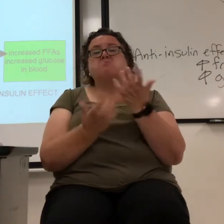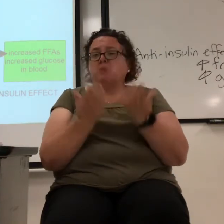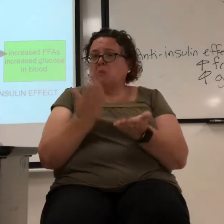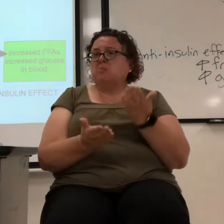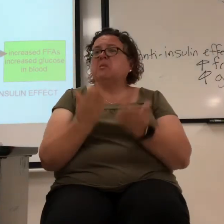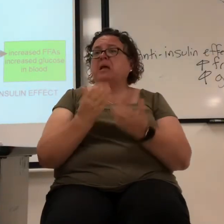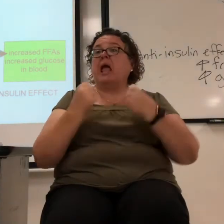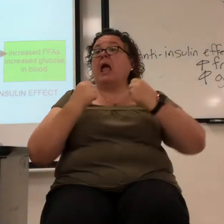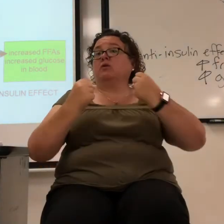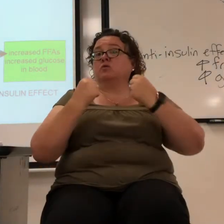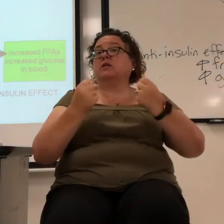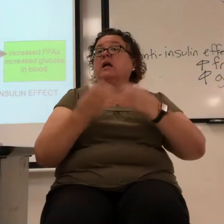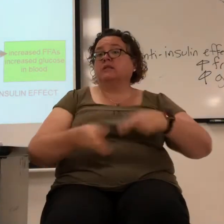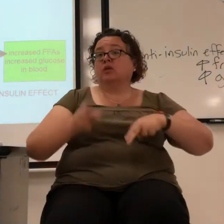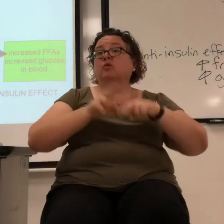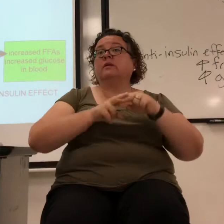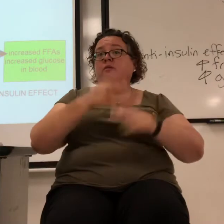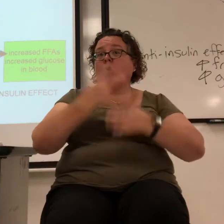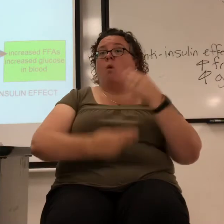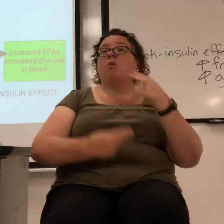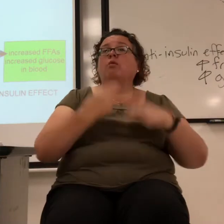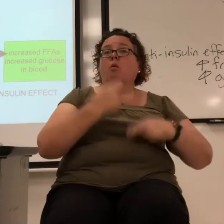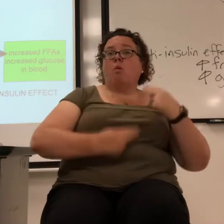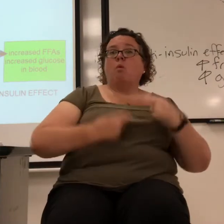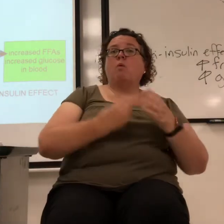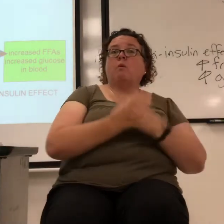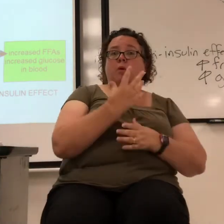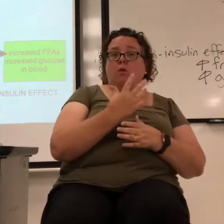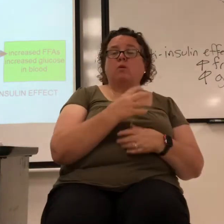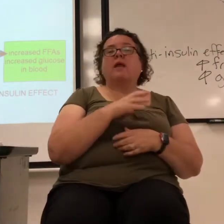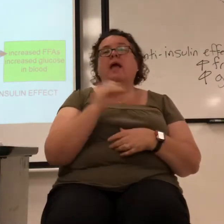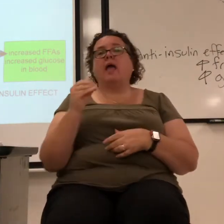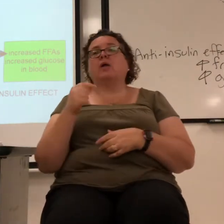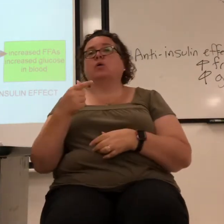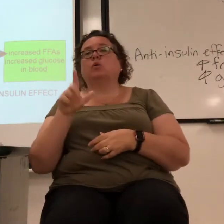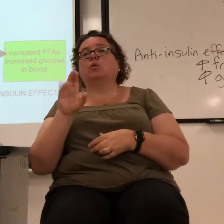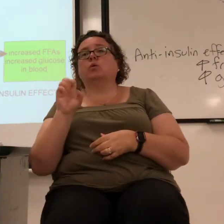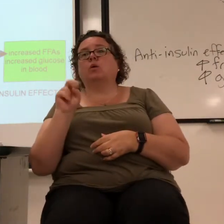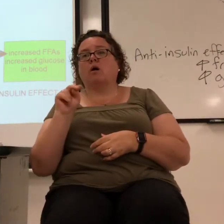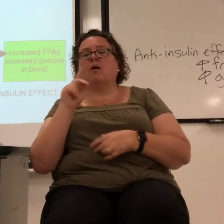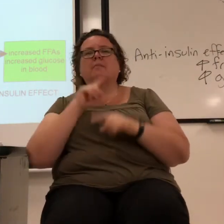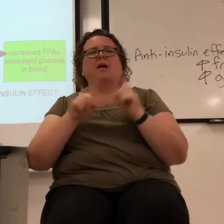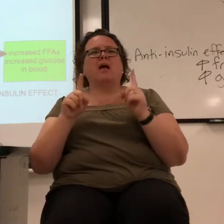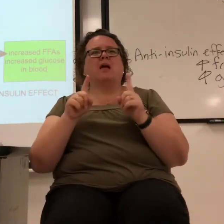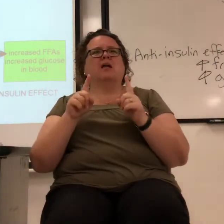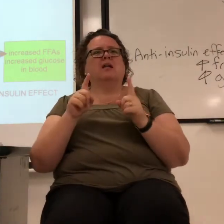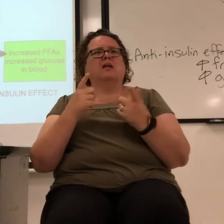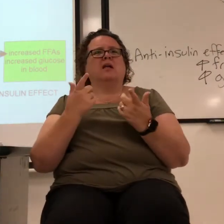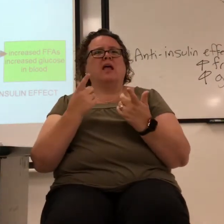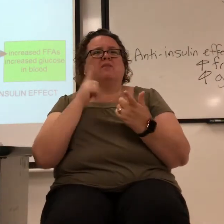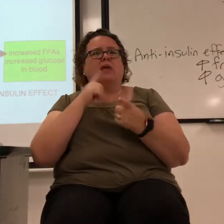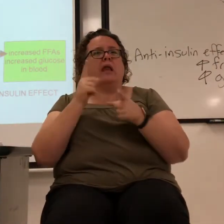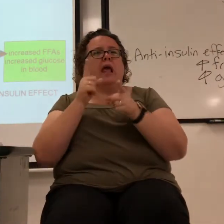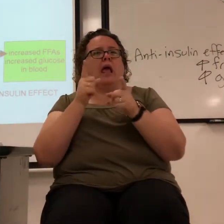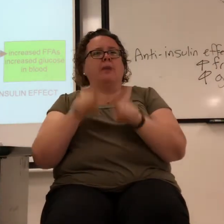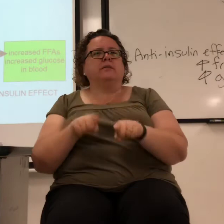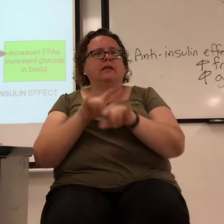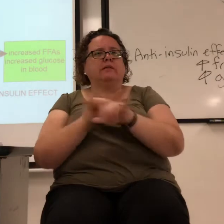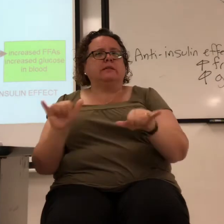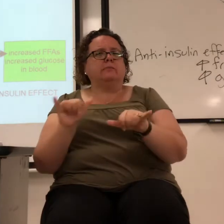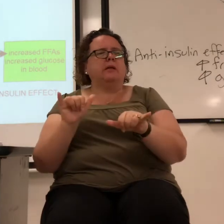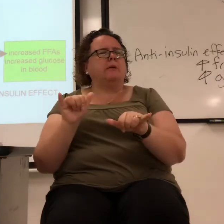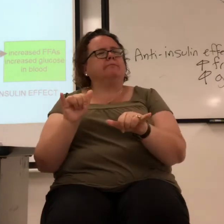I think exercise does increase both growth hormone and glucagon, but I don't know if it, the time course, if it happens at the same time or anything like